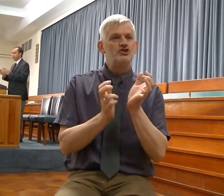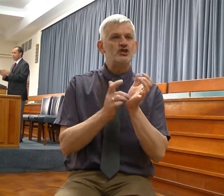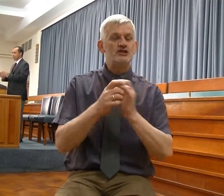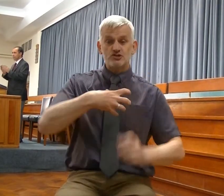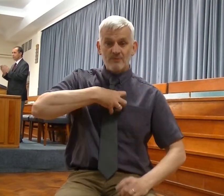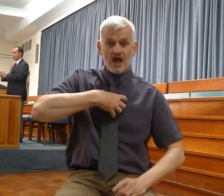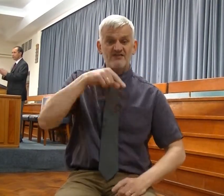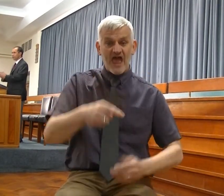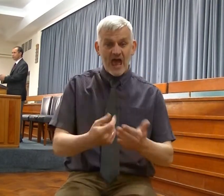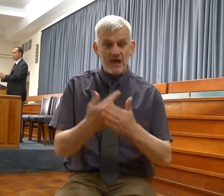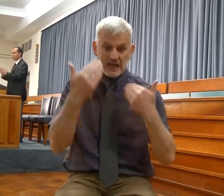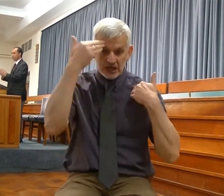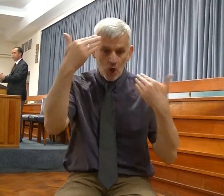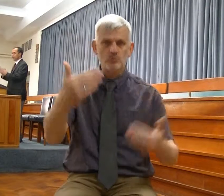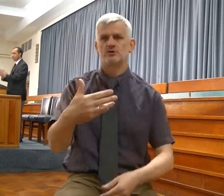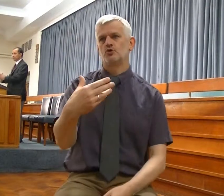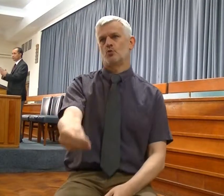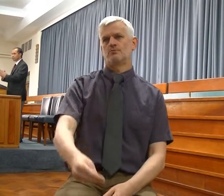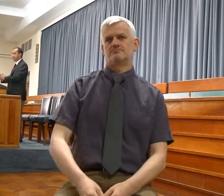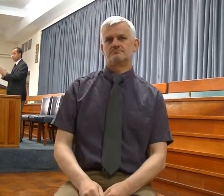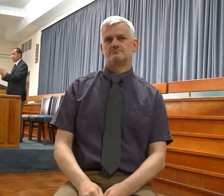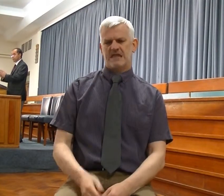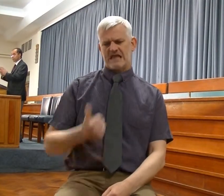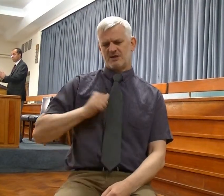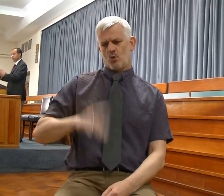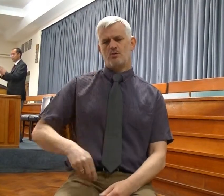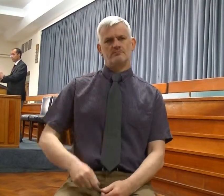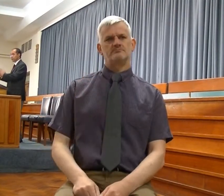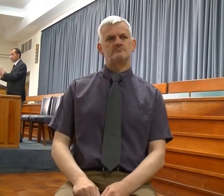So many times when you read the gospel,